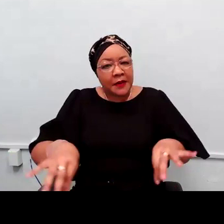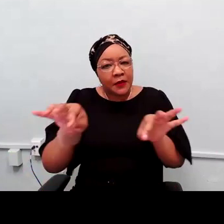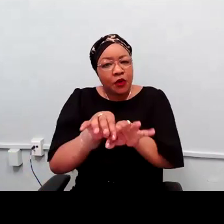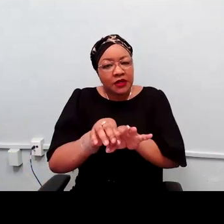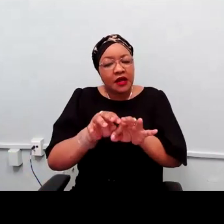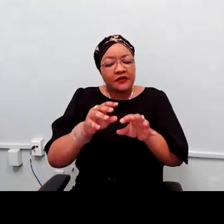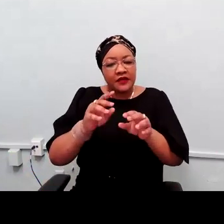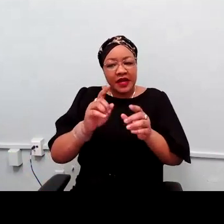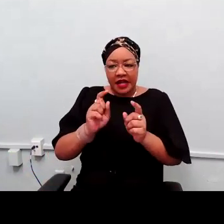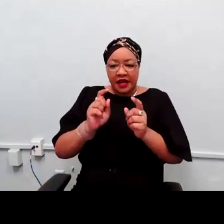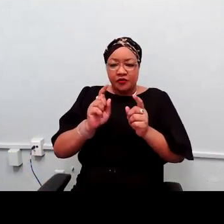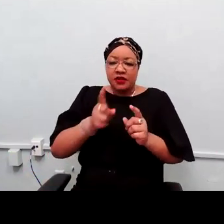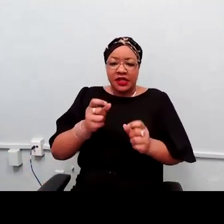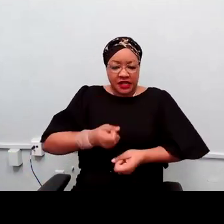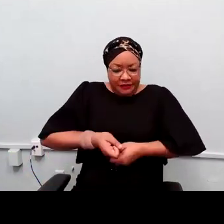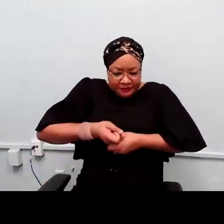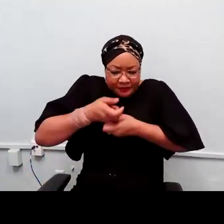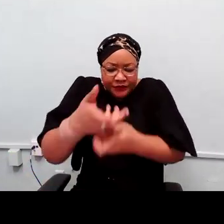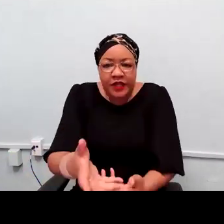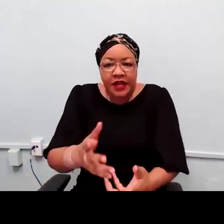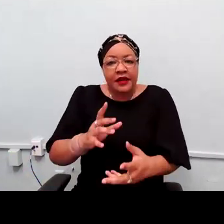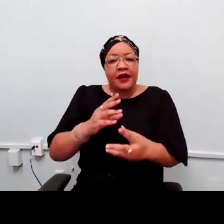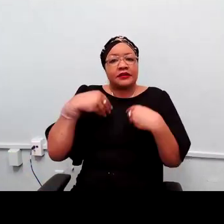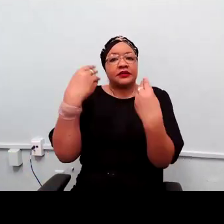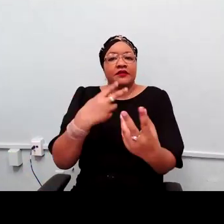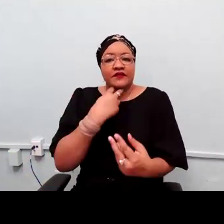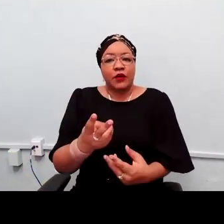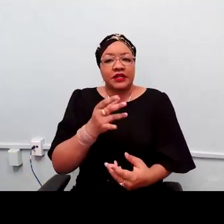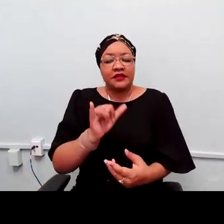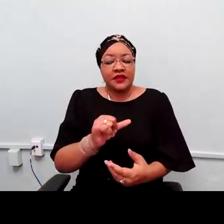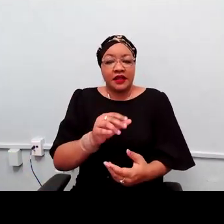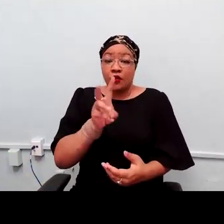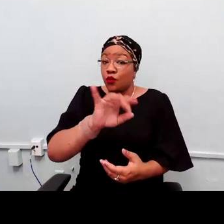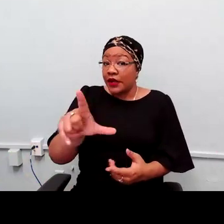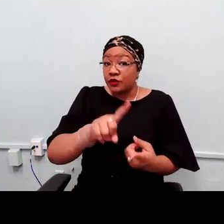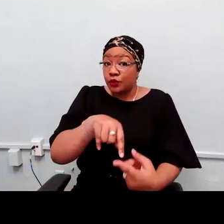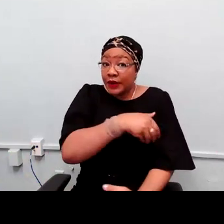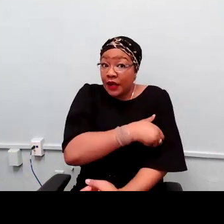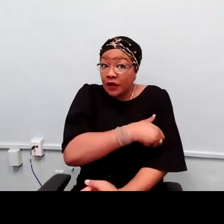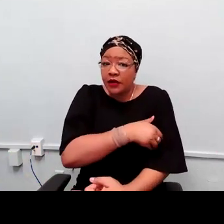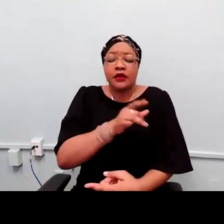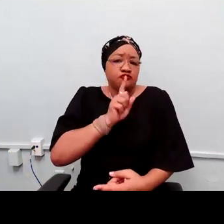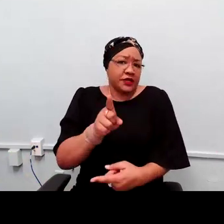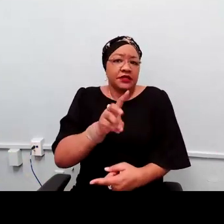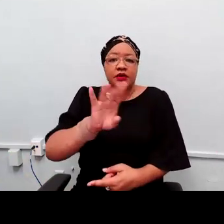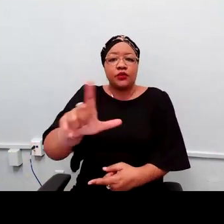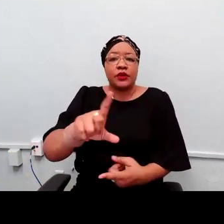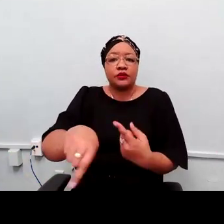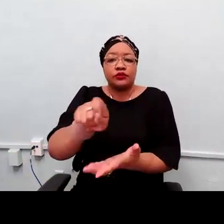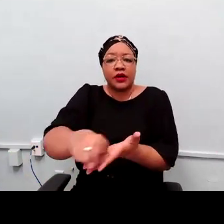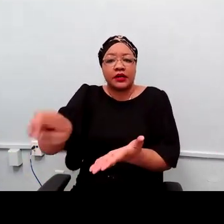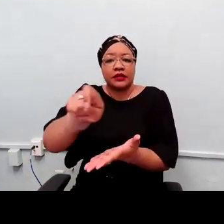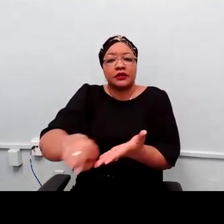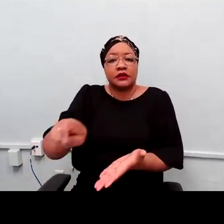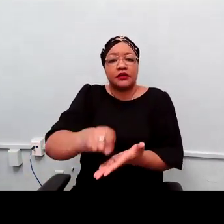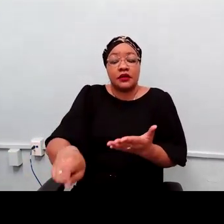voice? So he says, the will to power is the will to write. And he says, through autobiography,